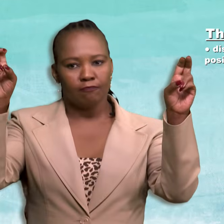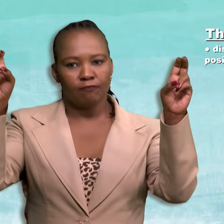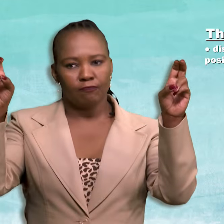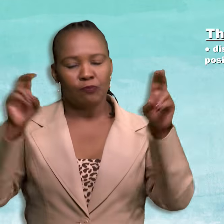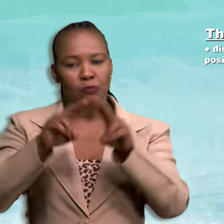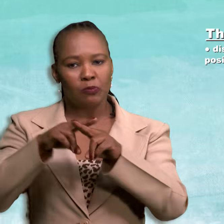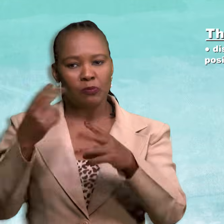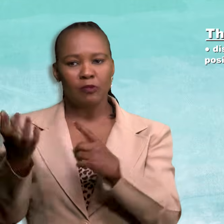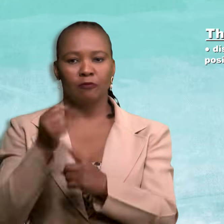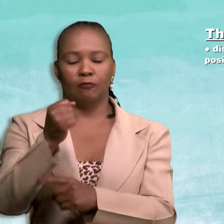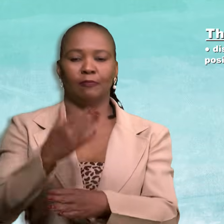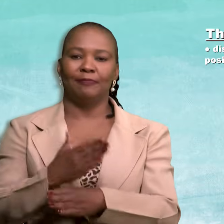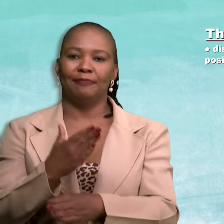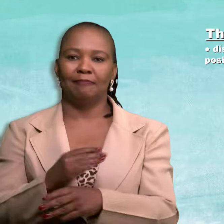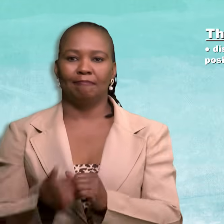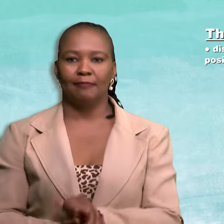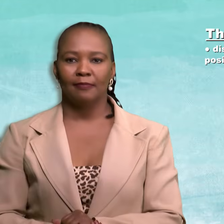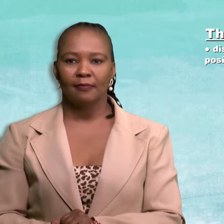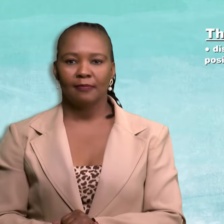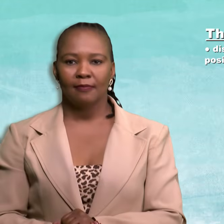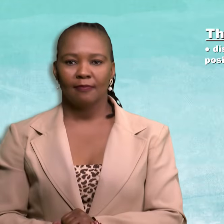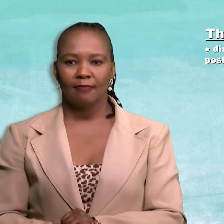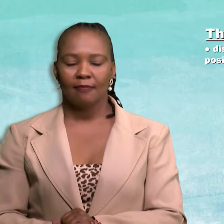without taking a position.